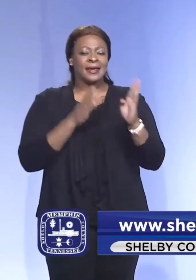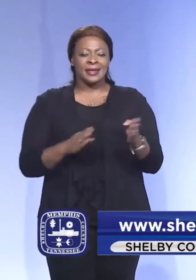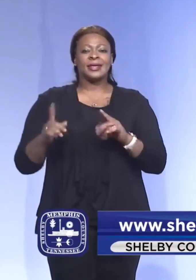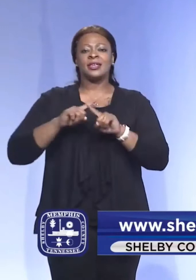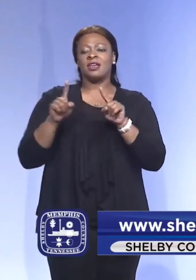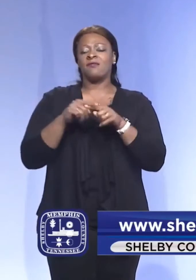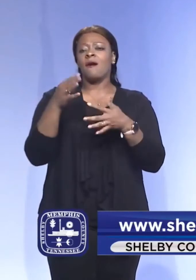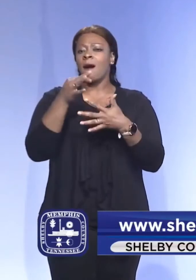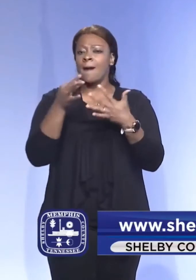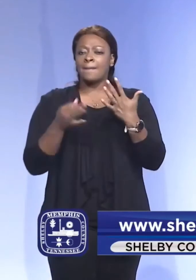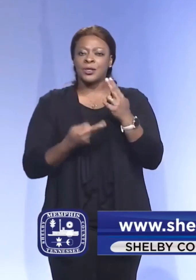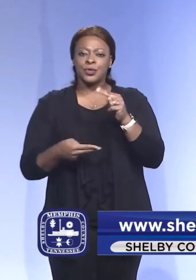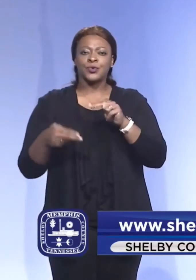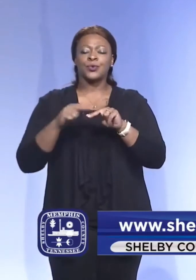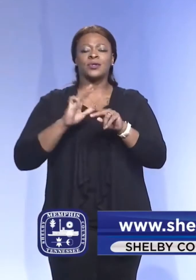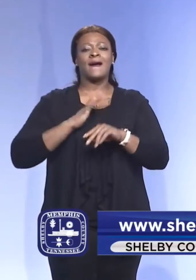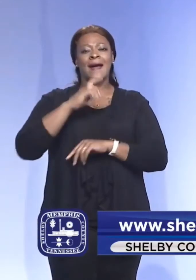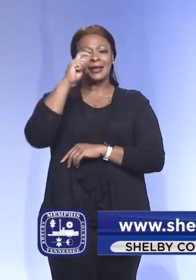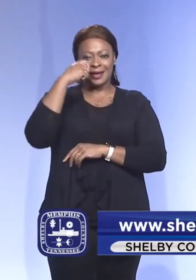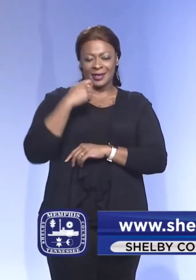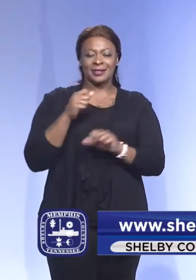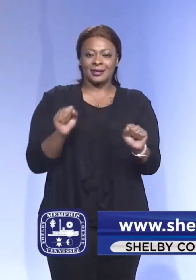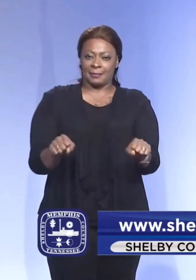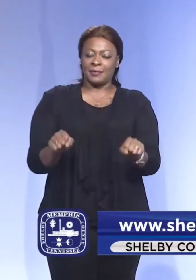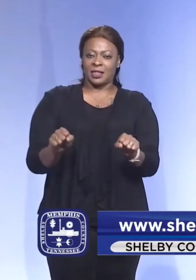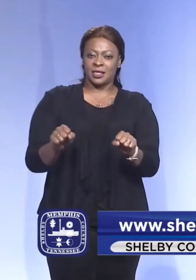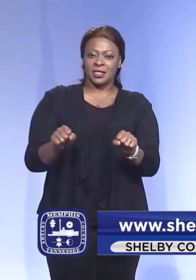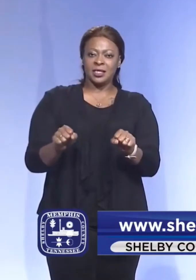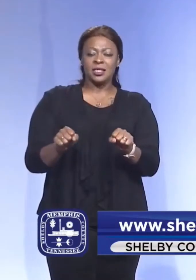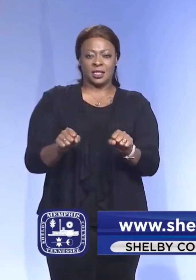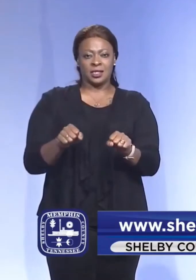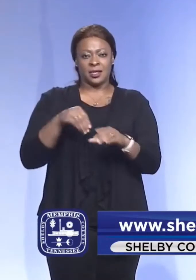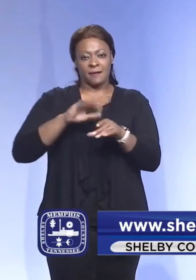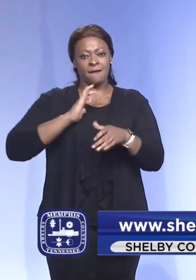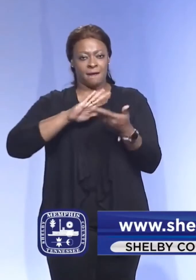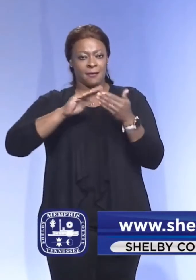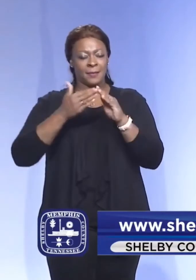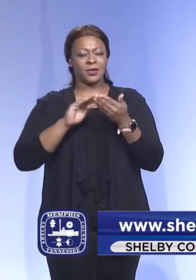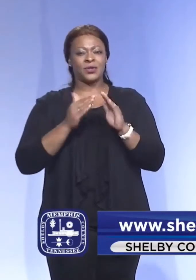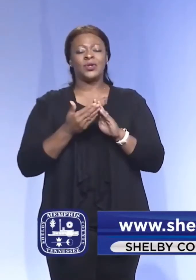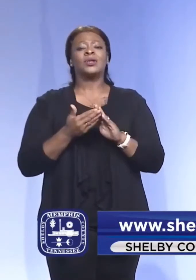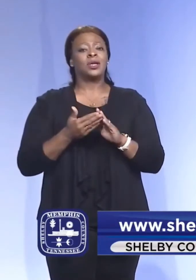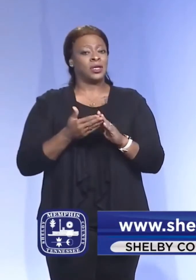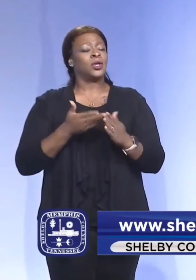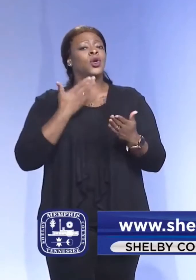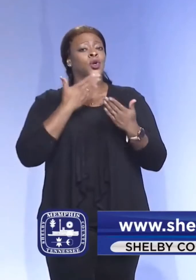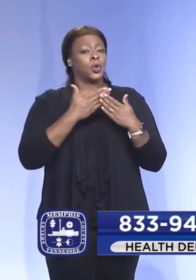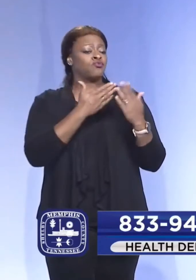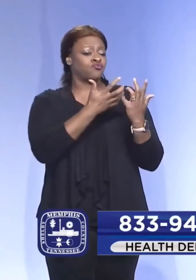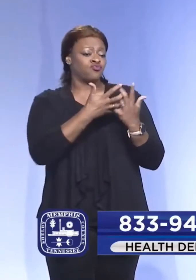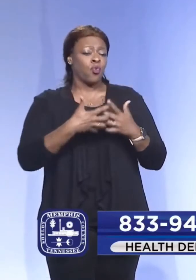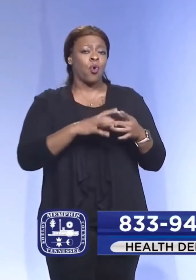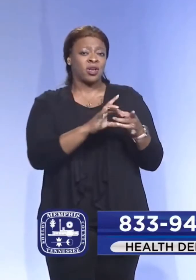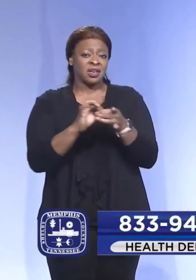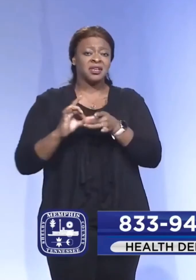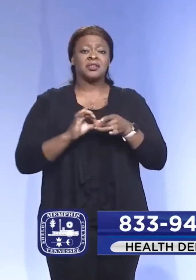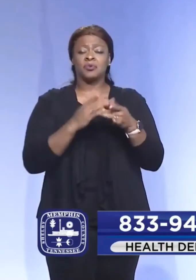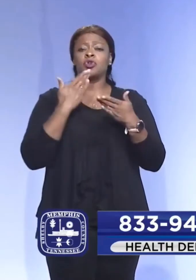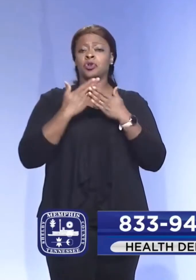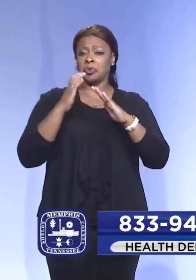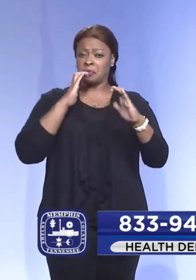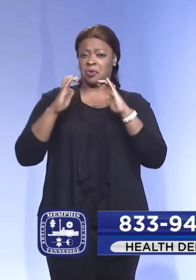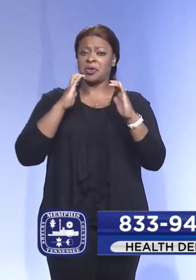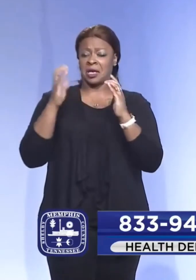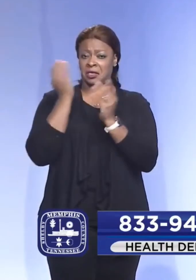options to increase our testing ability around our community. There is good coordination, there is good